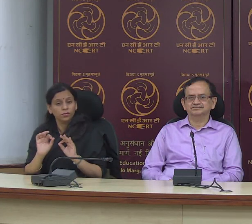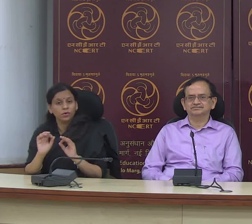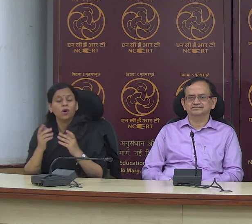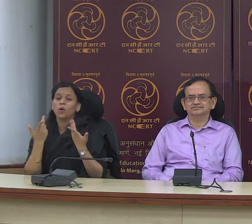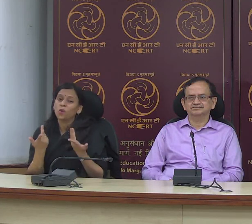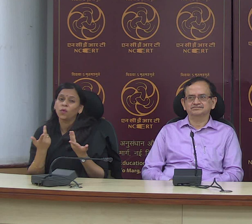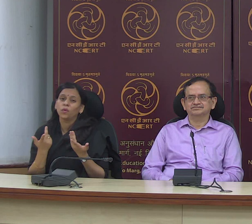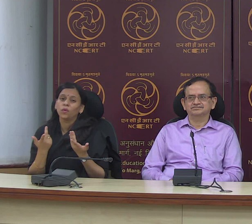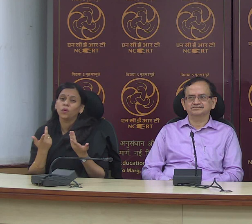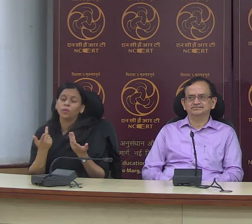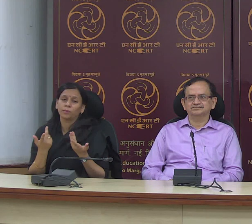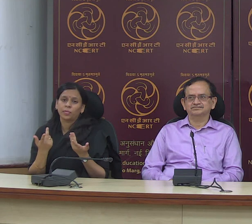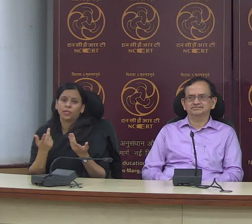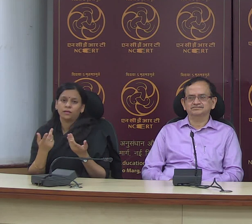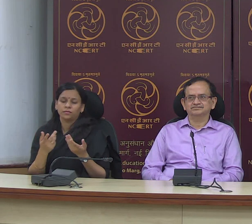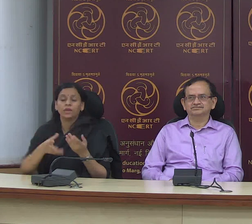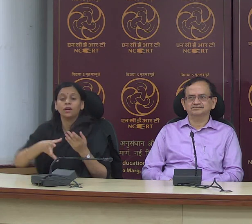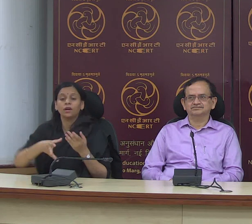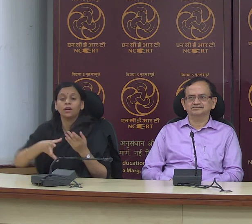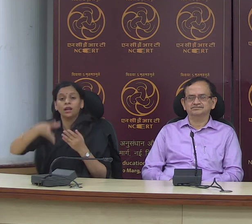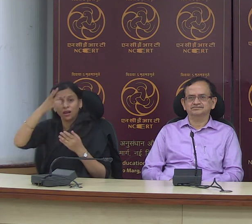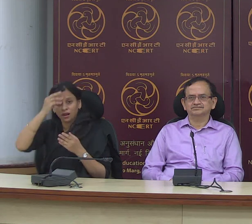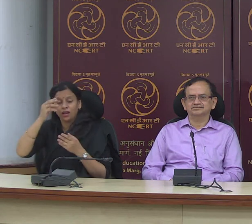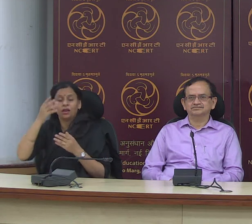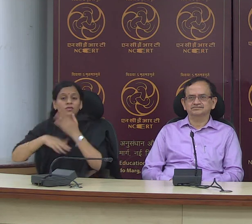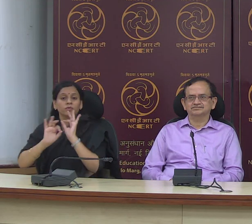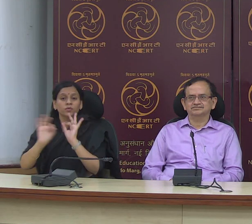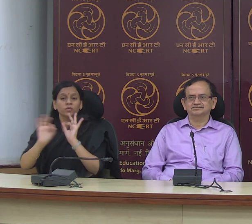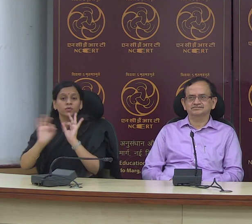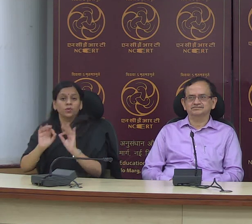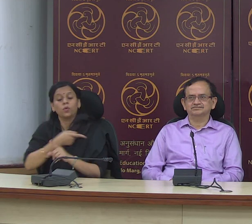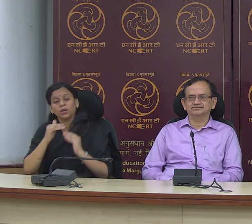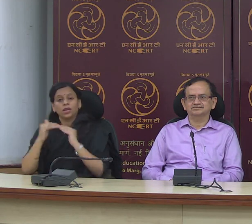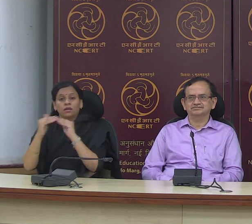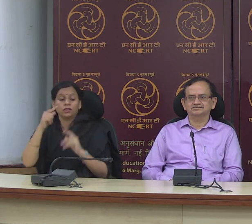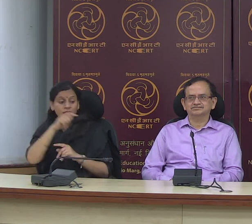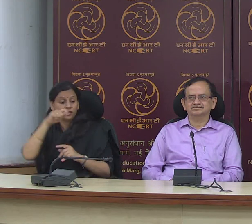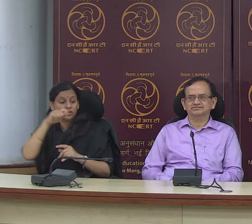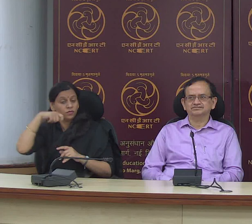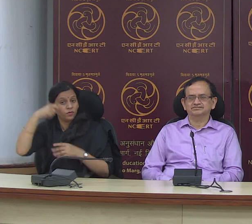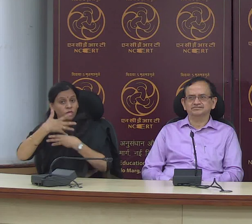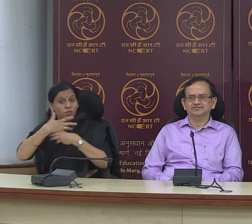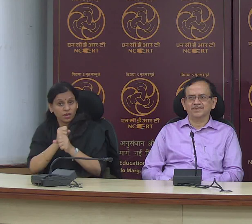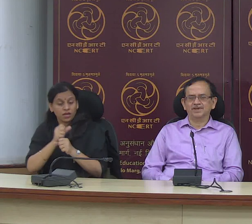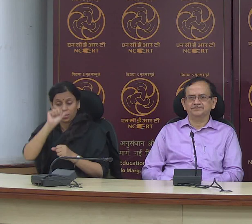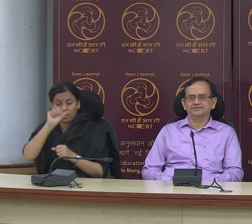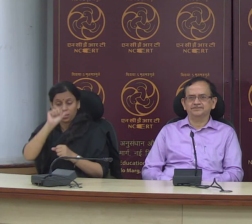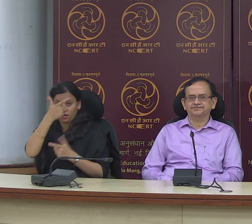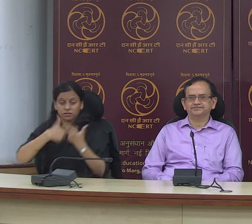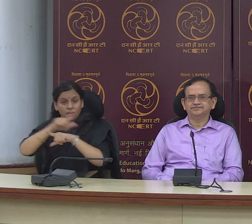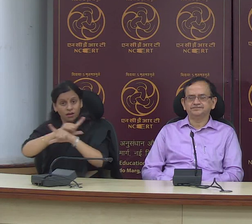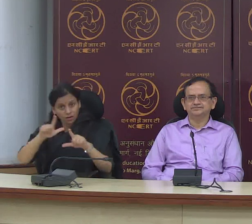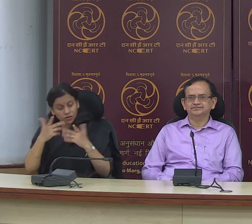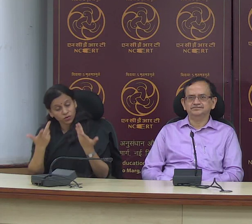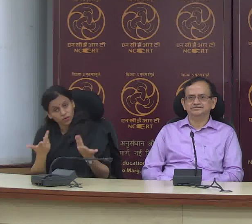are so-called learners without disabilities. In these videos, we have, of course, Indian Sign Language